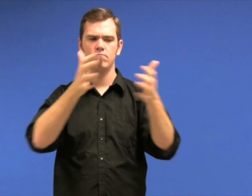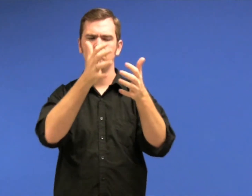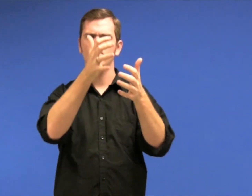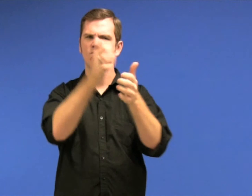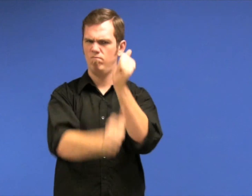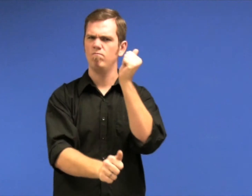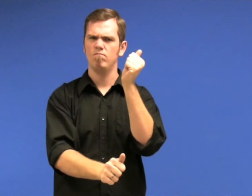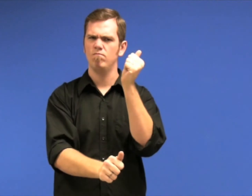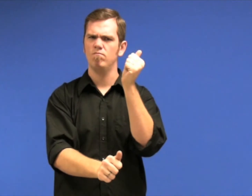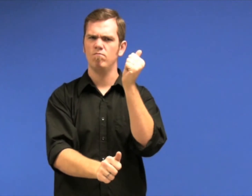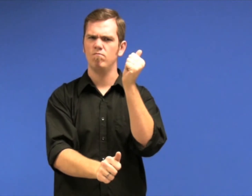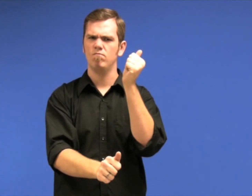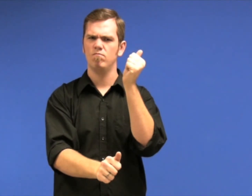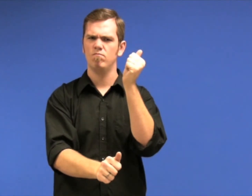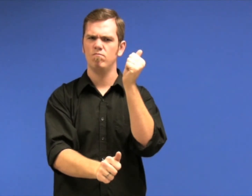is mean.